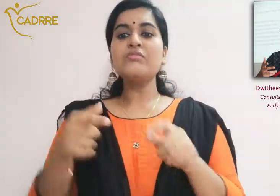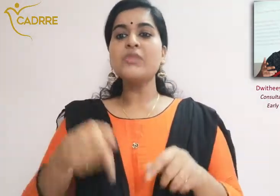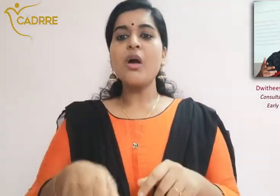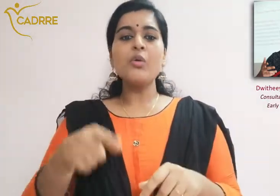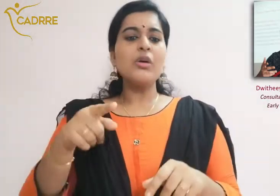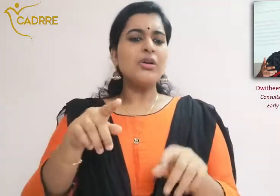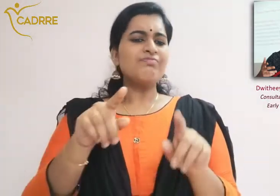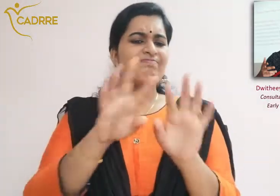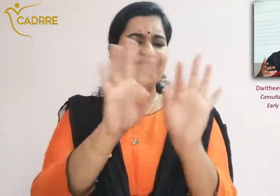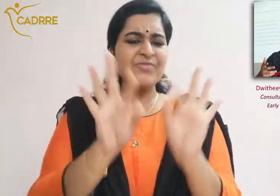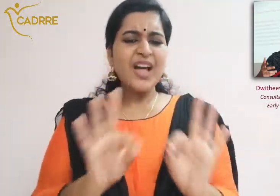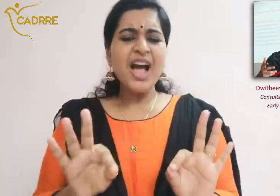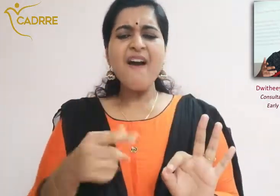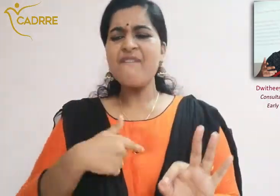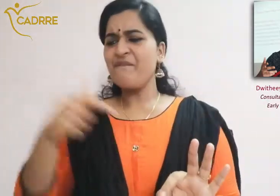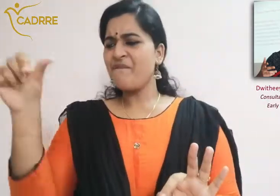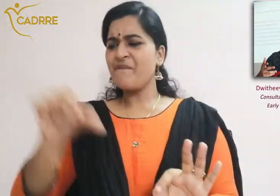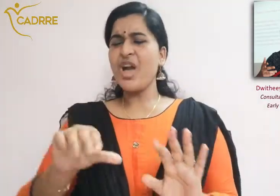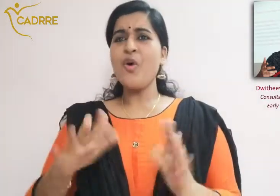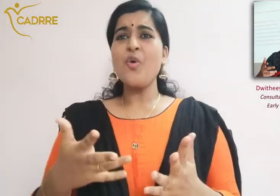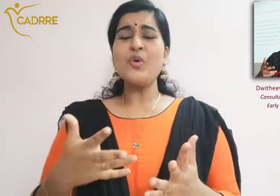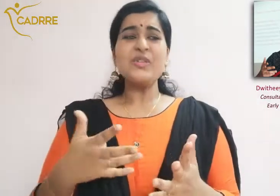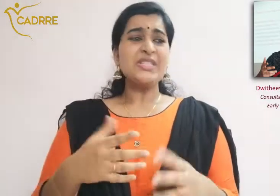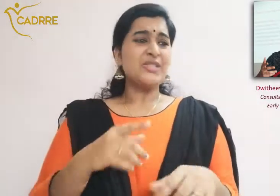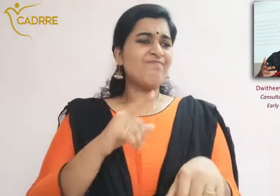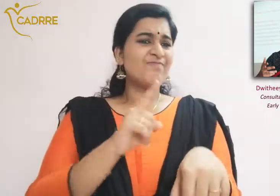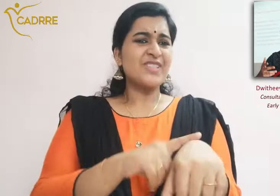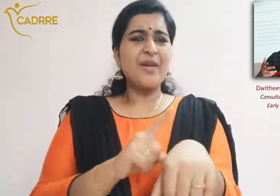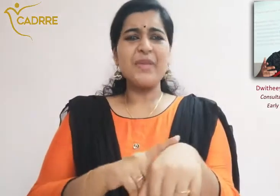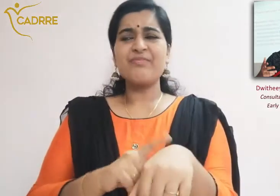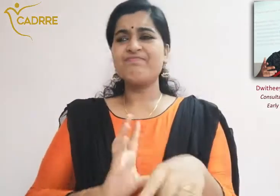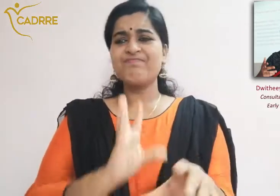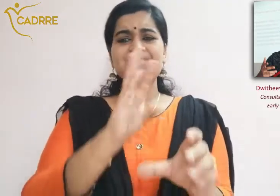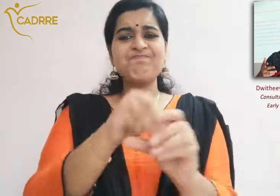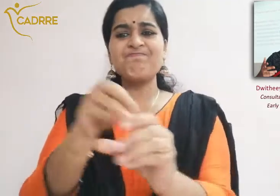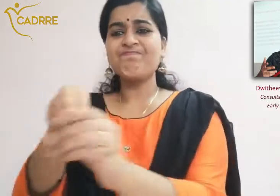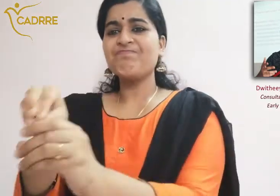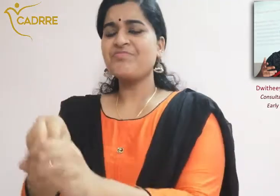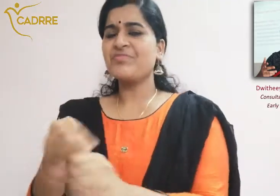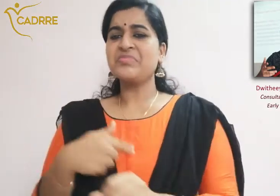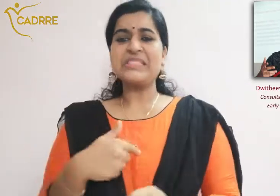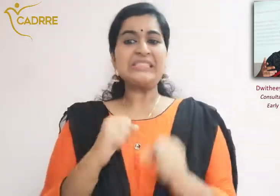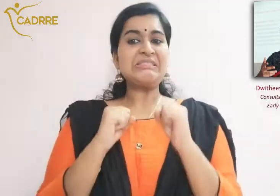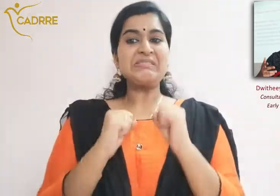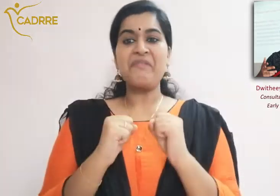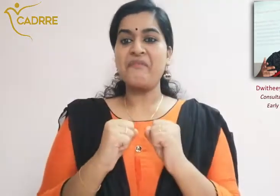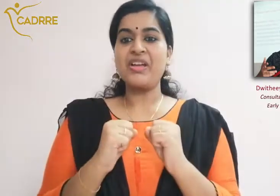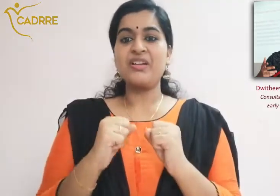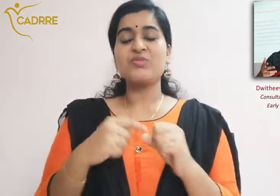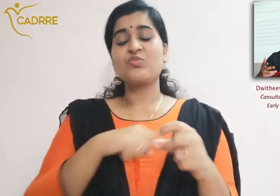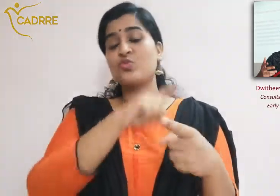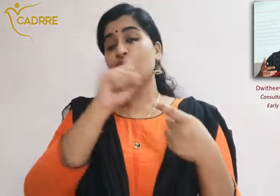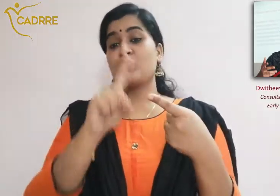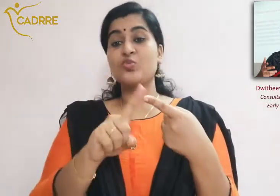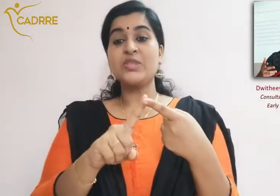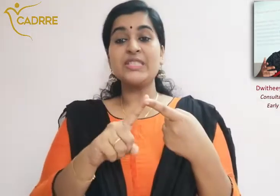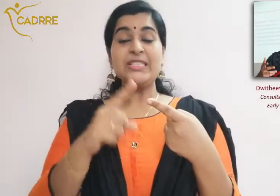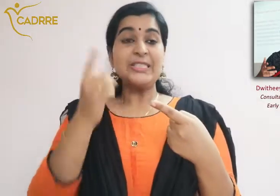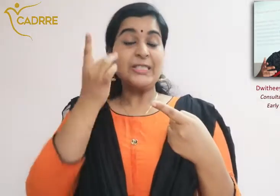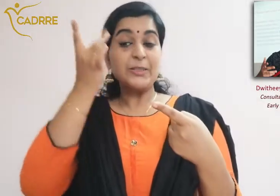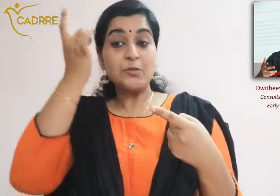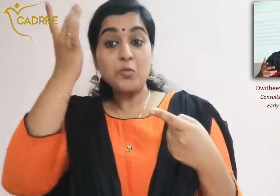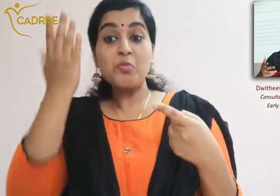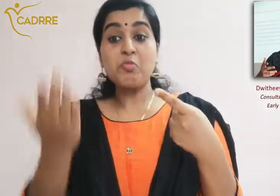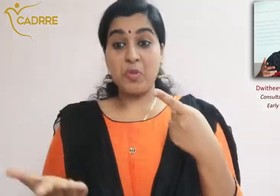not able to make a schedule or not able to fit into the new one. This can be a